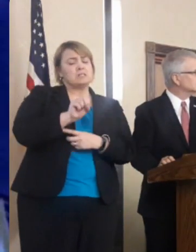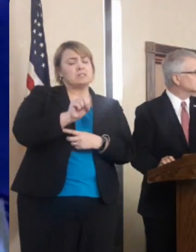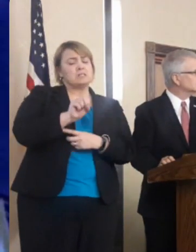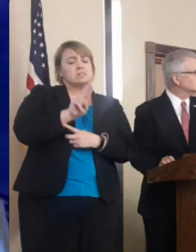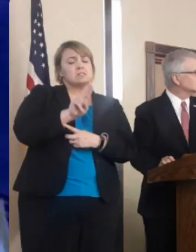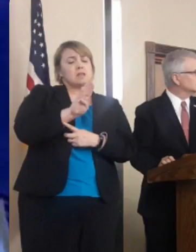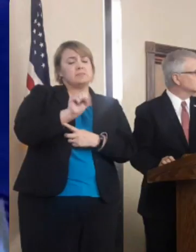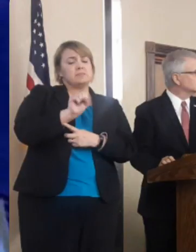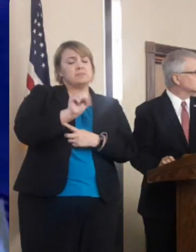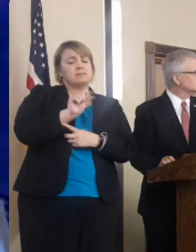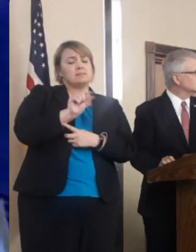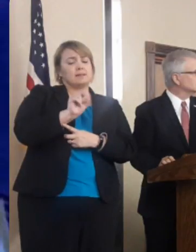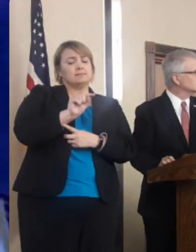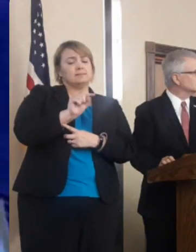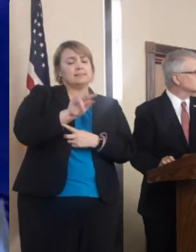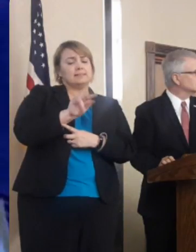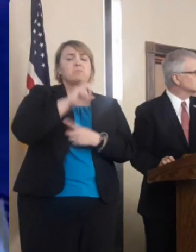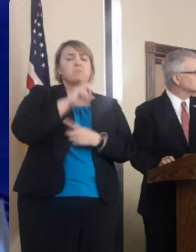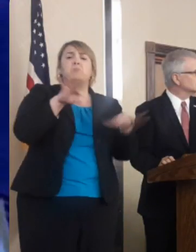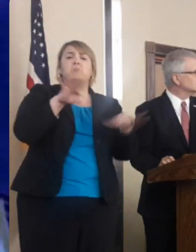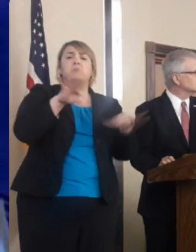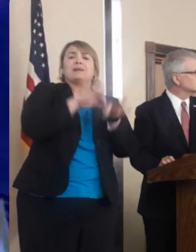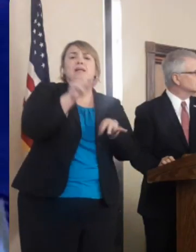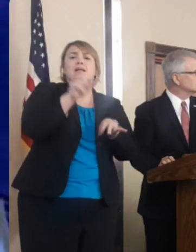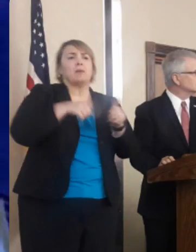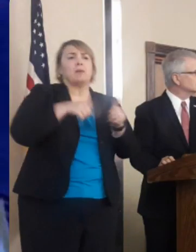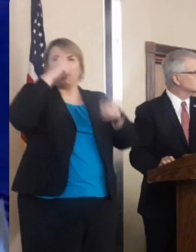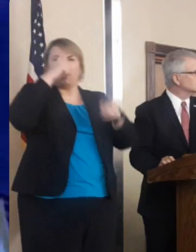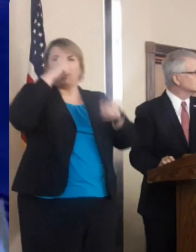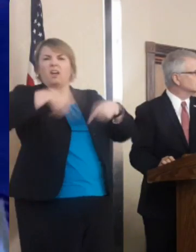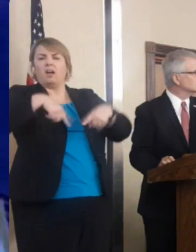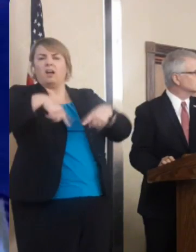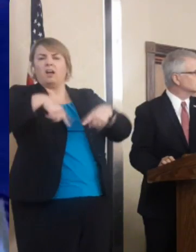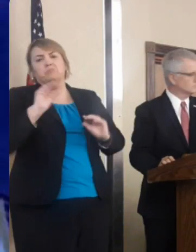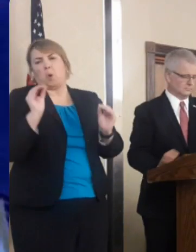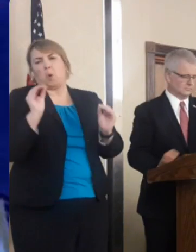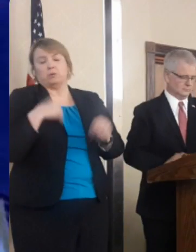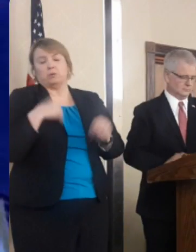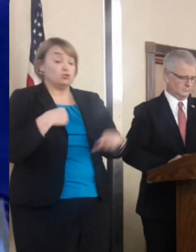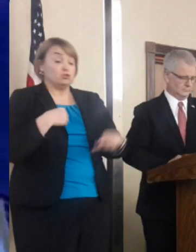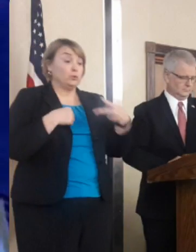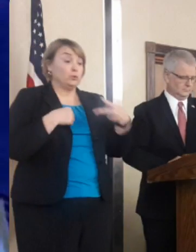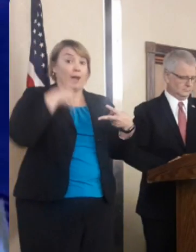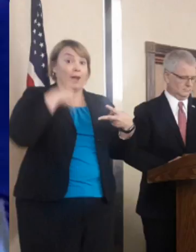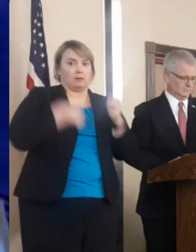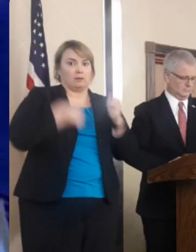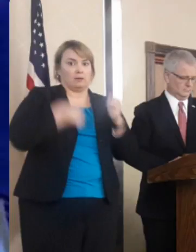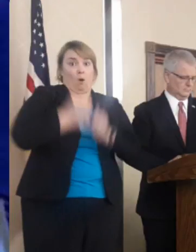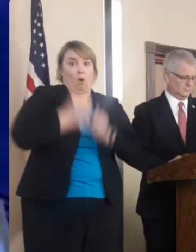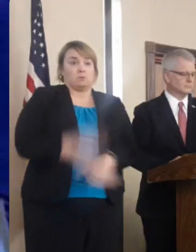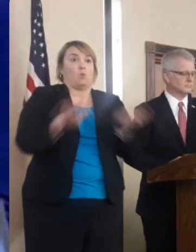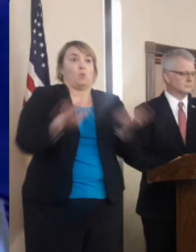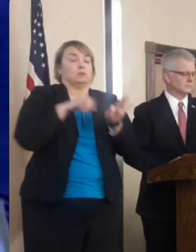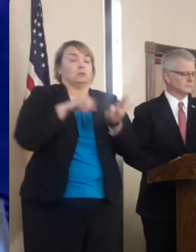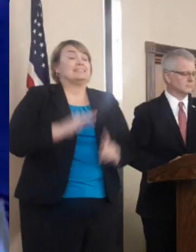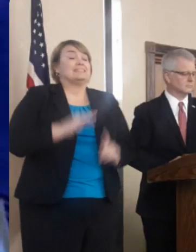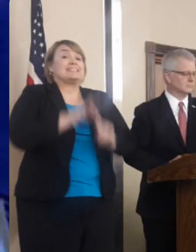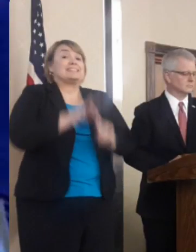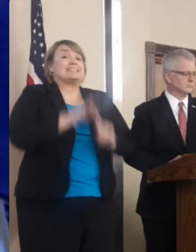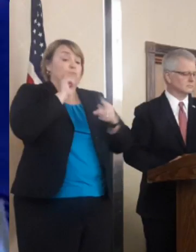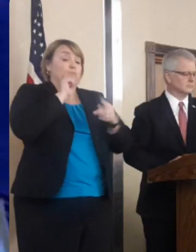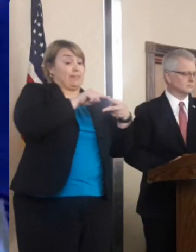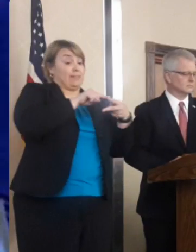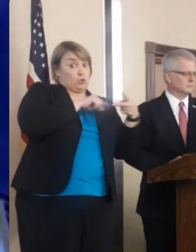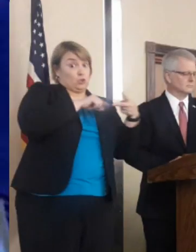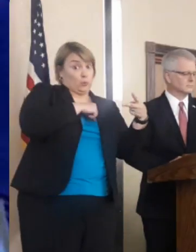I do think are very important. And with the exception of these two, I would propose that the rest similarly